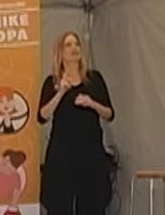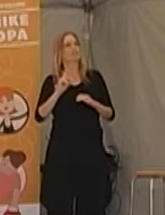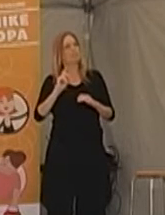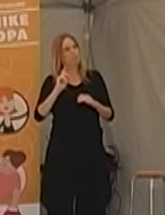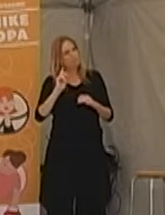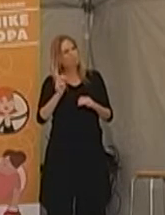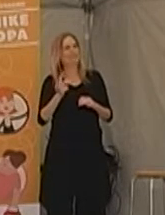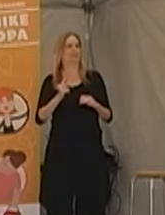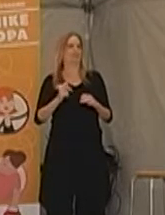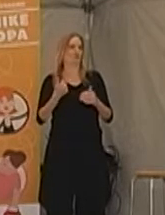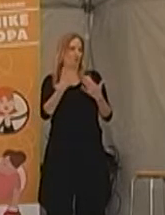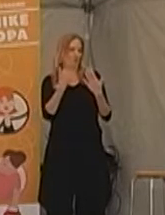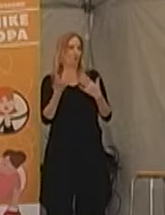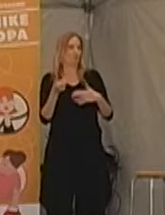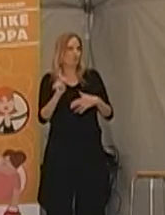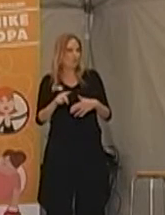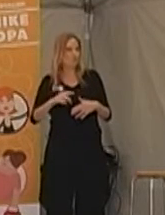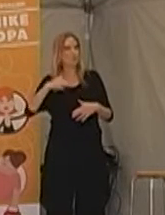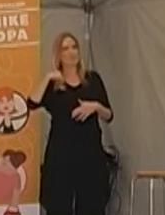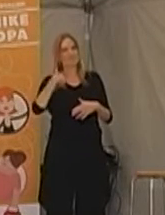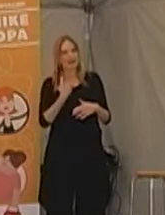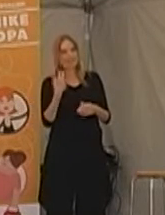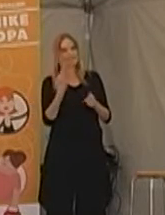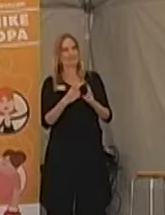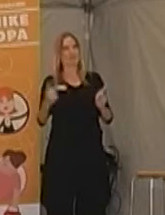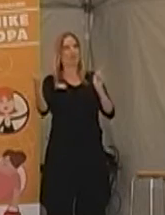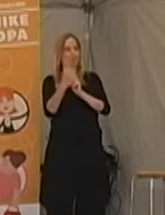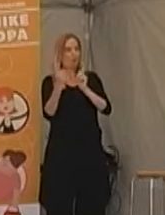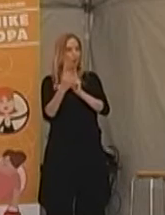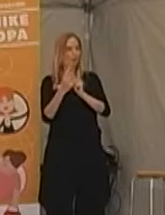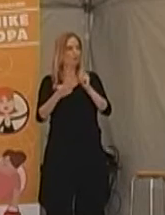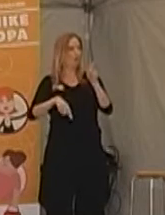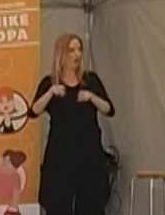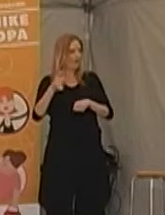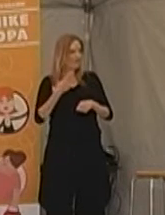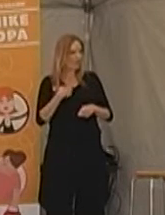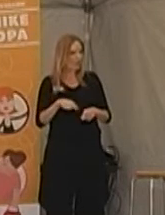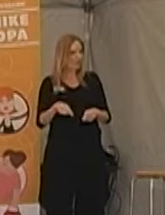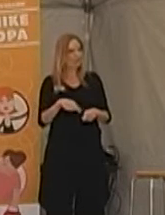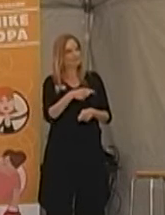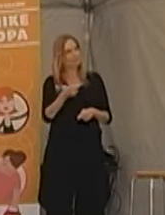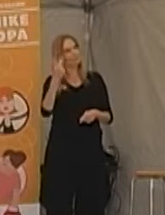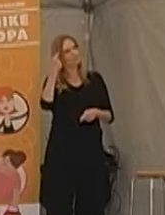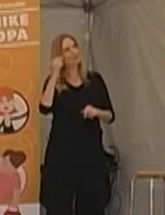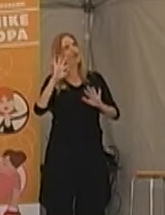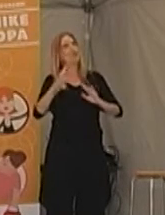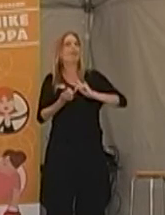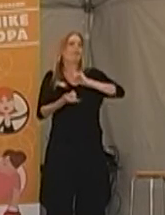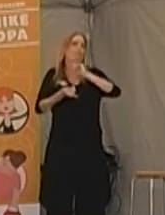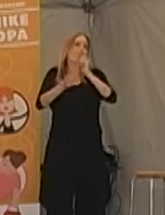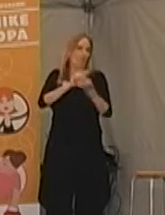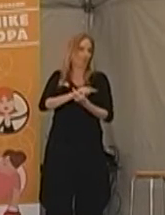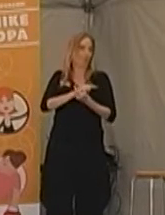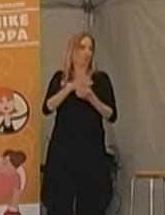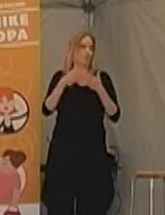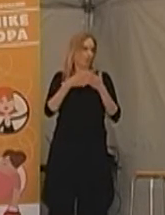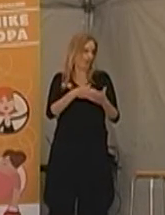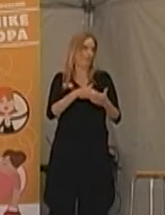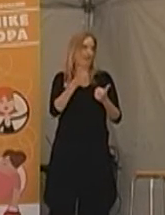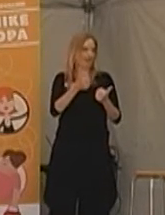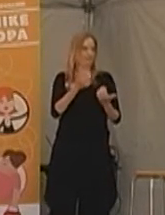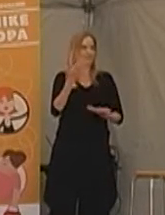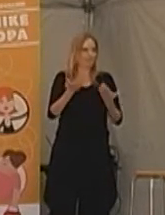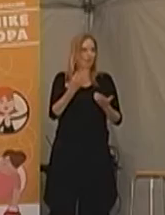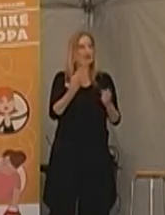and stressed, my husband and I never got to see each other. And we figured that a change might just do us good. So we risked it all